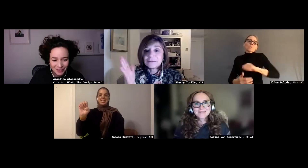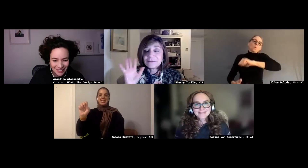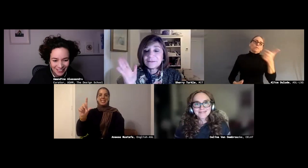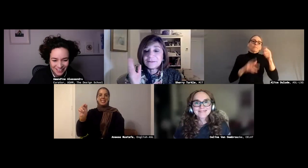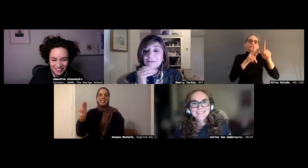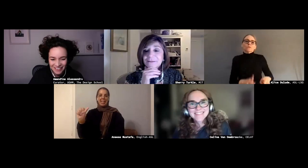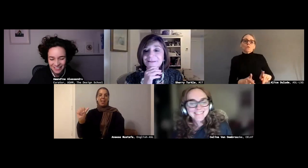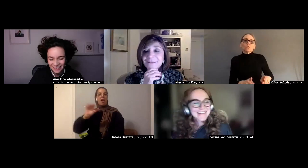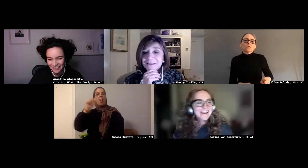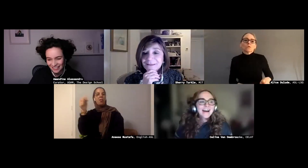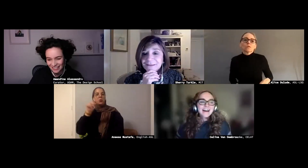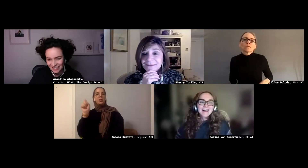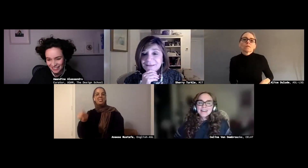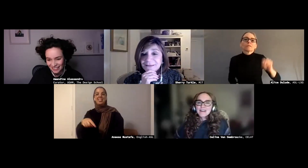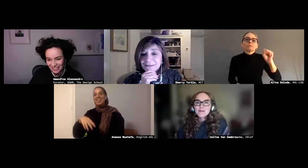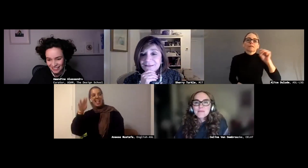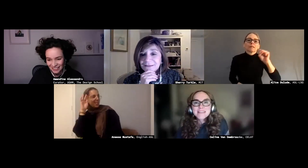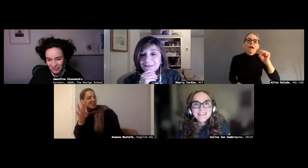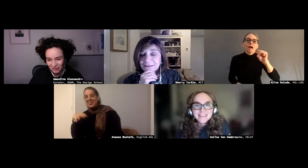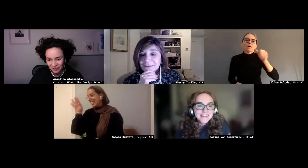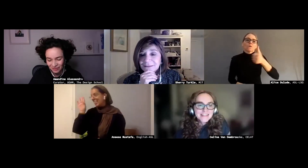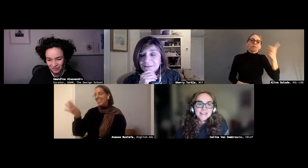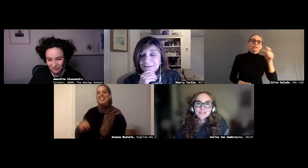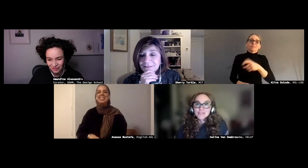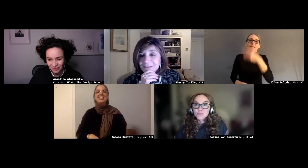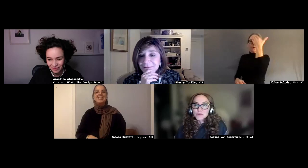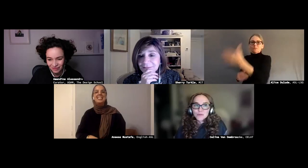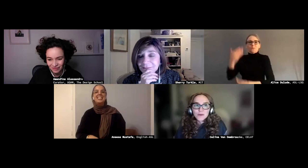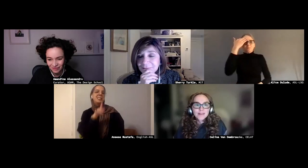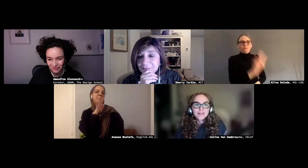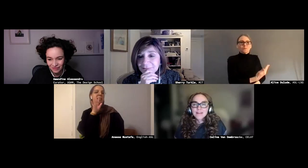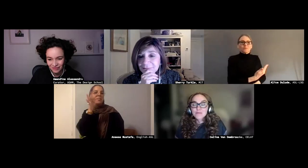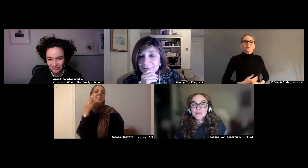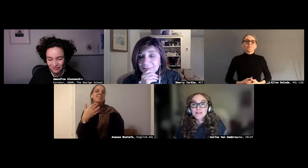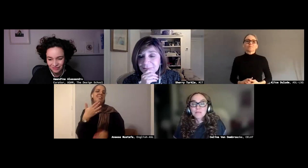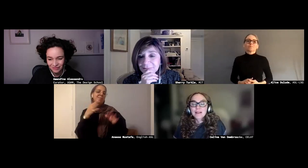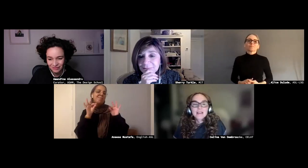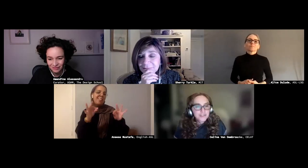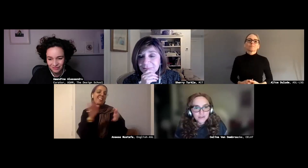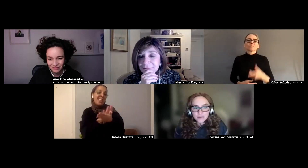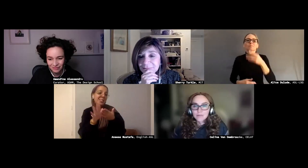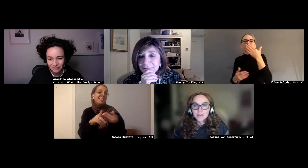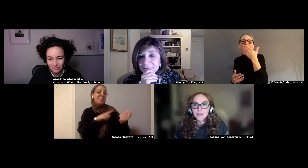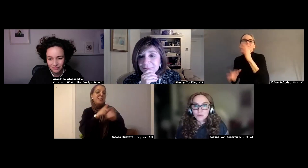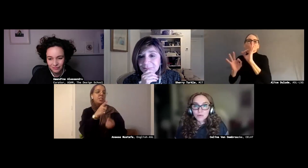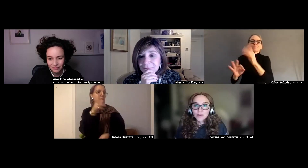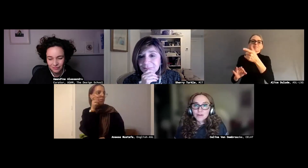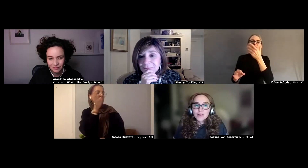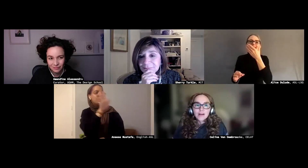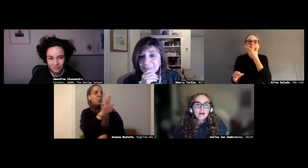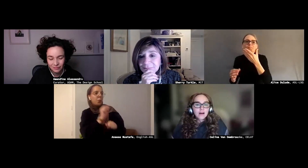to. Hi, Selina. Hi, merci d'être ici avec nous ce soir. It was a pleasure reading your